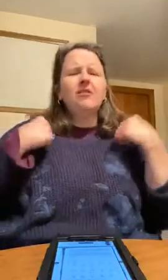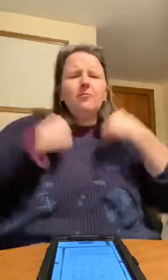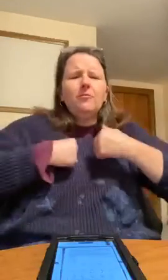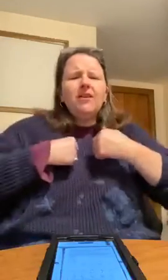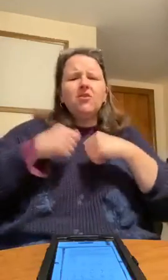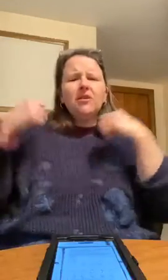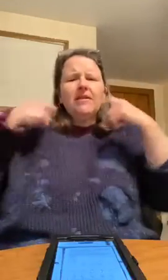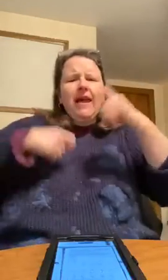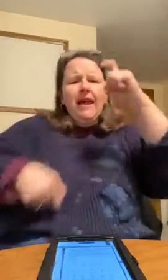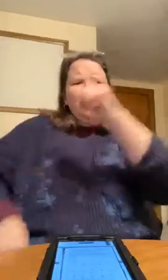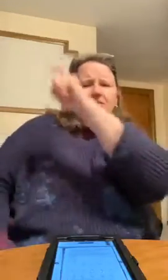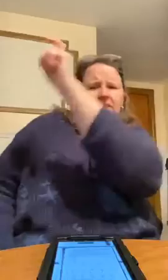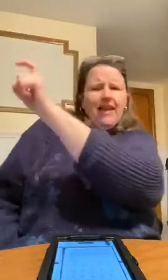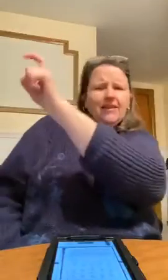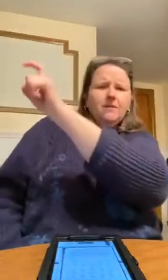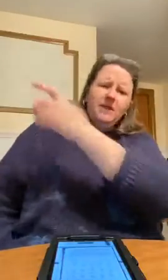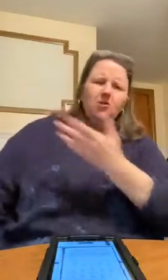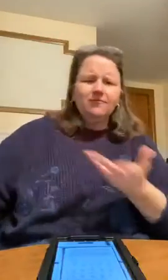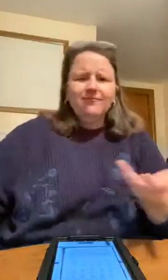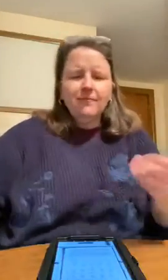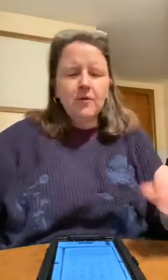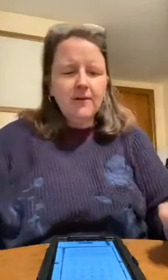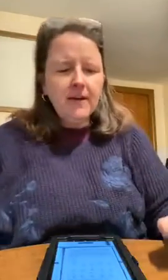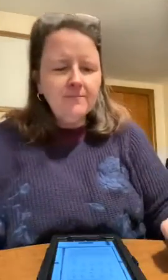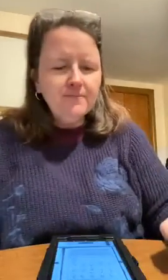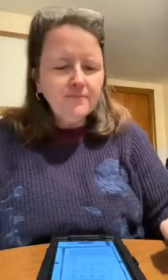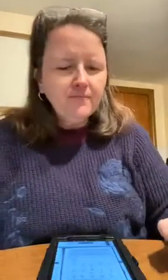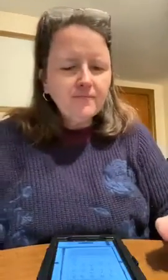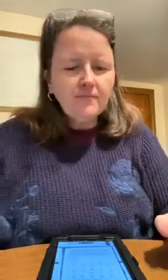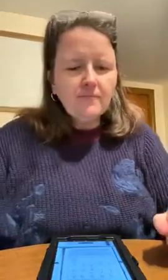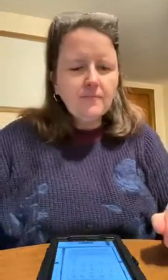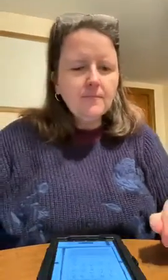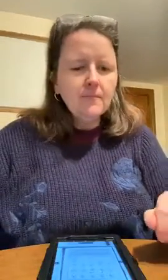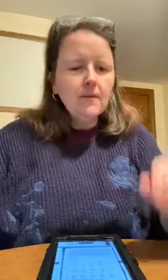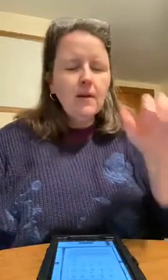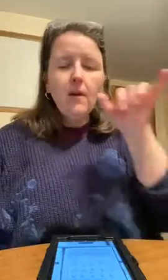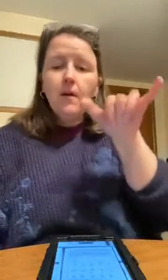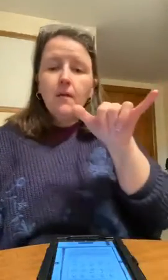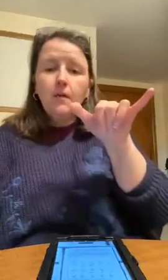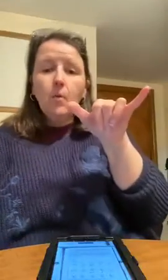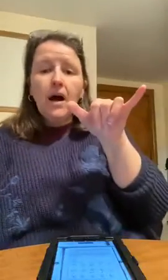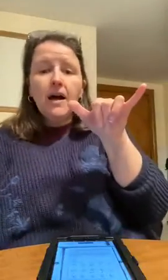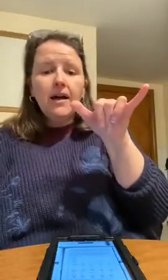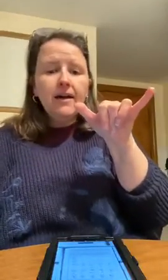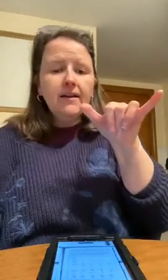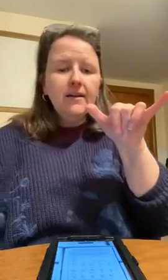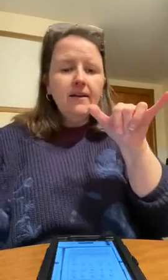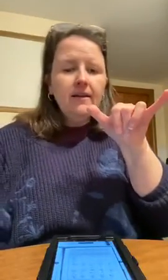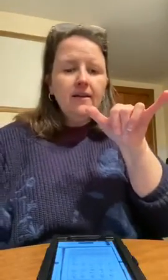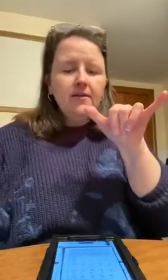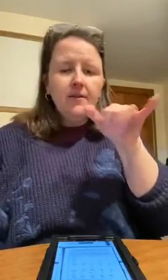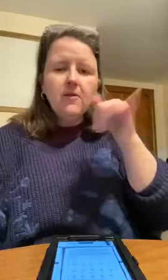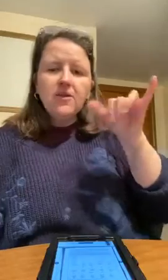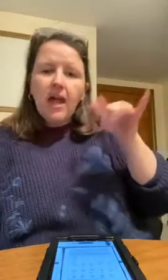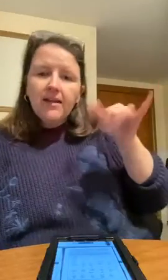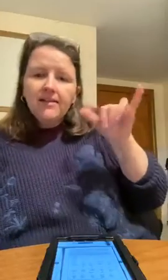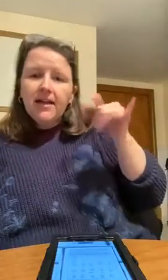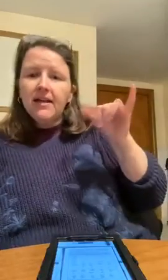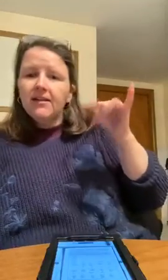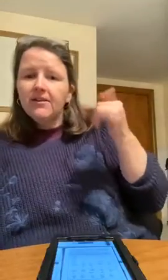my shirt on the hanger and just hang it over there. Okay, fine. The Y, so there's your hang ten,